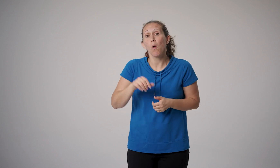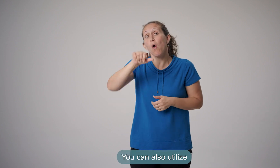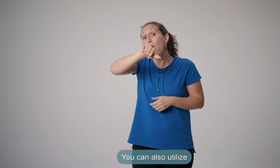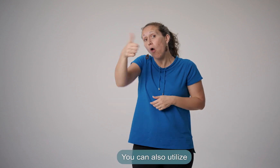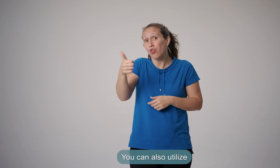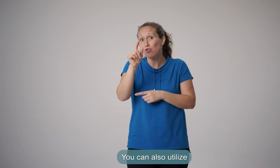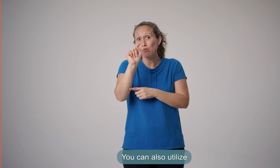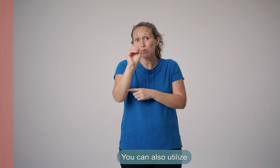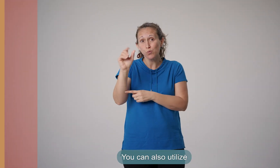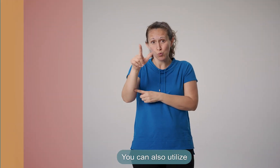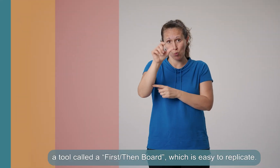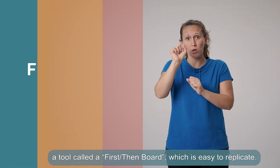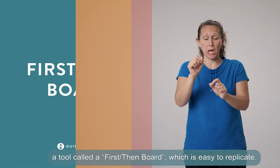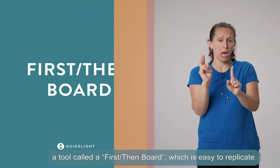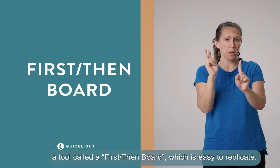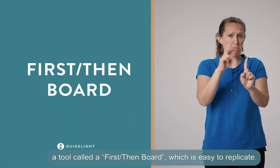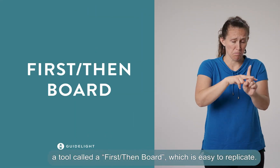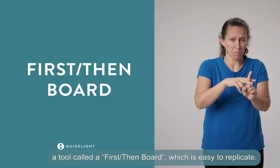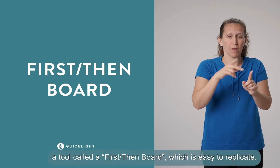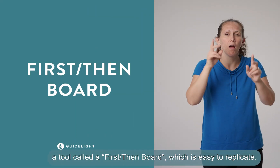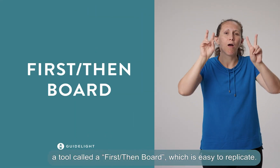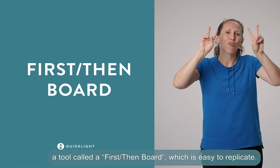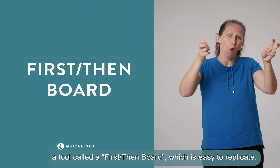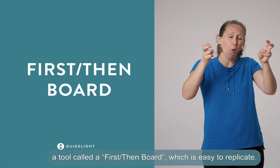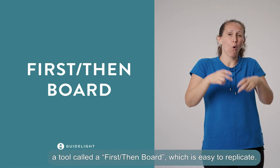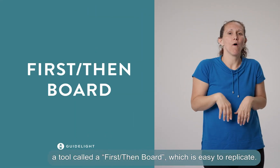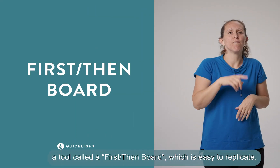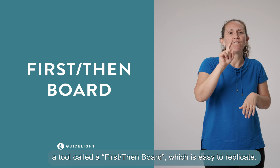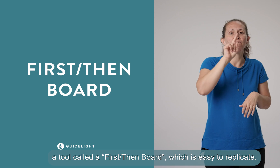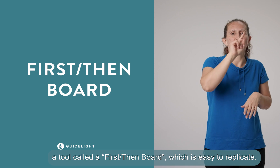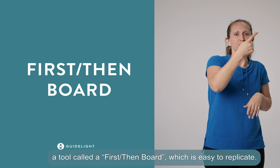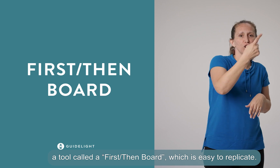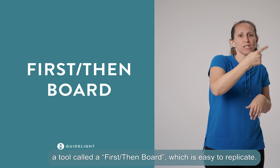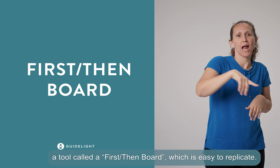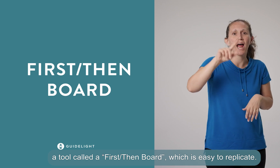You can also utilize a tool called a first-then board, which is easy to replicate.